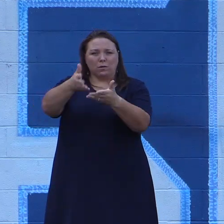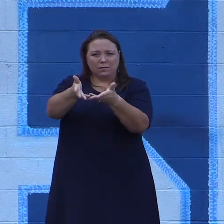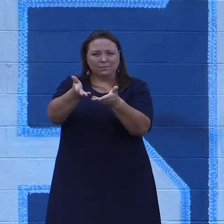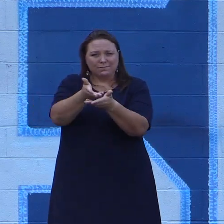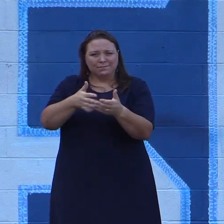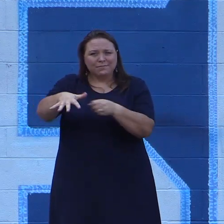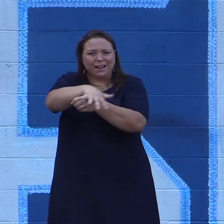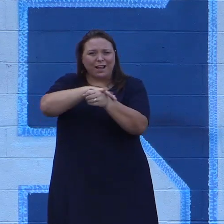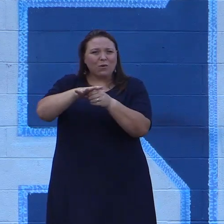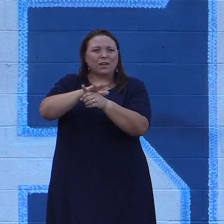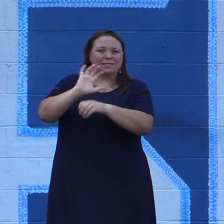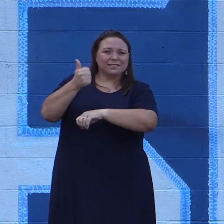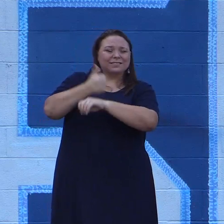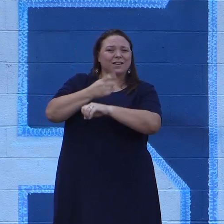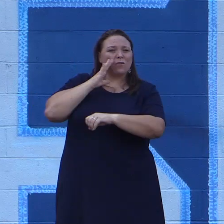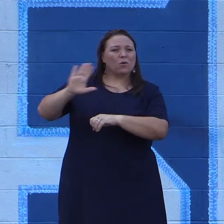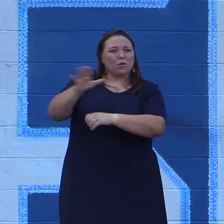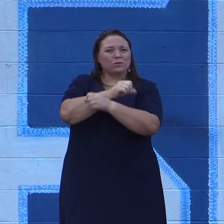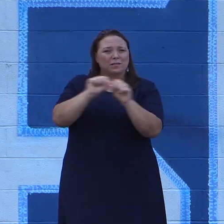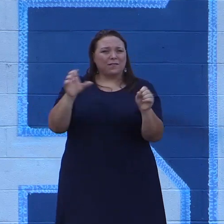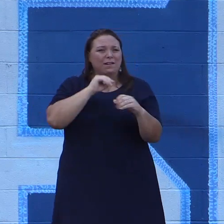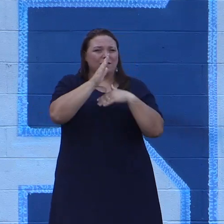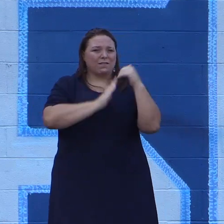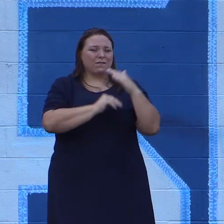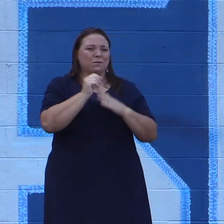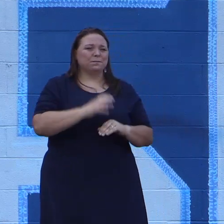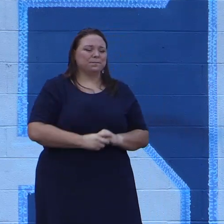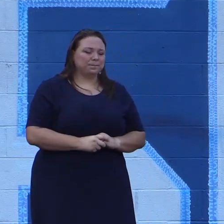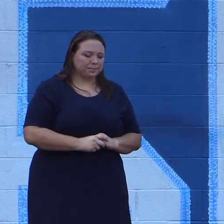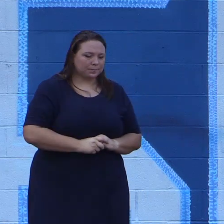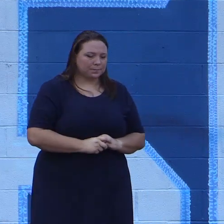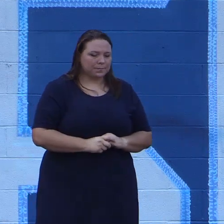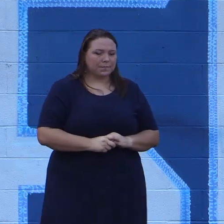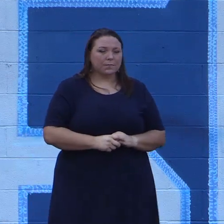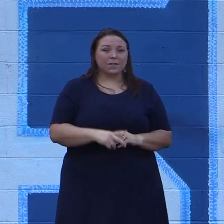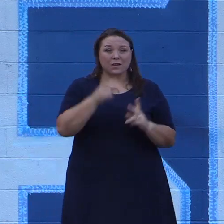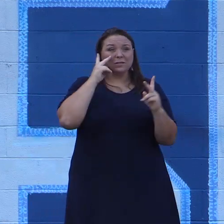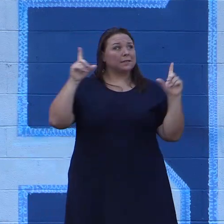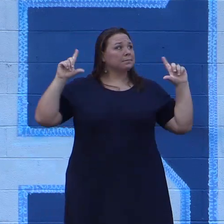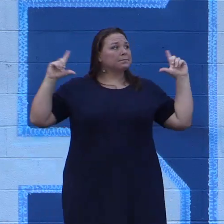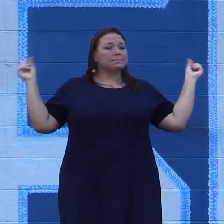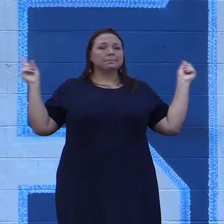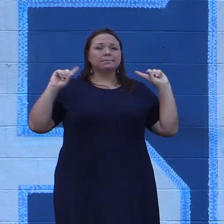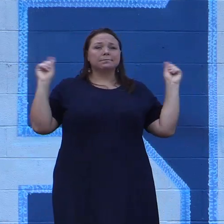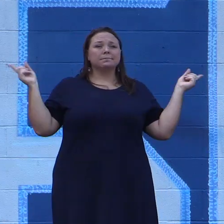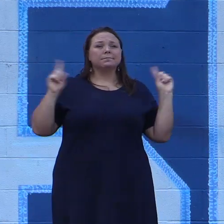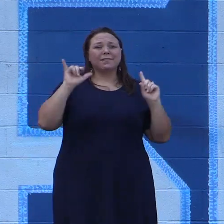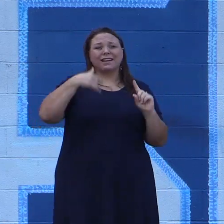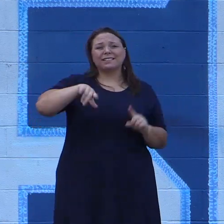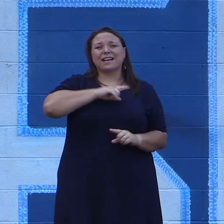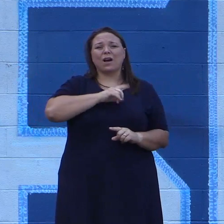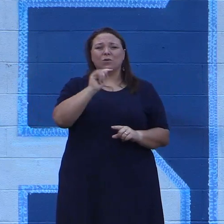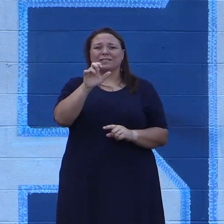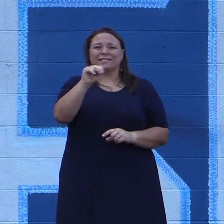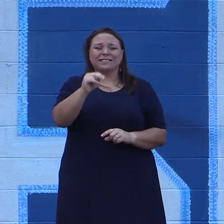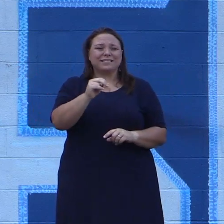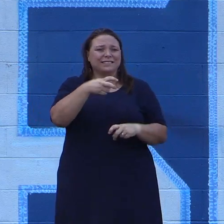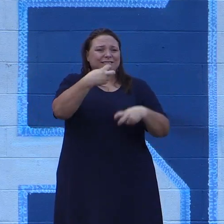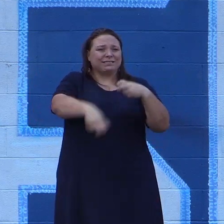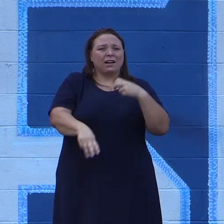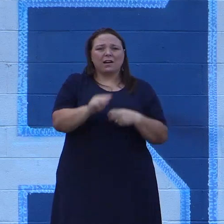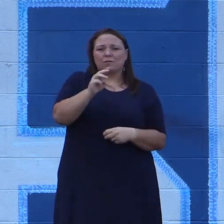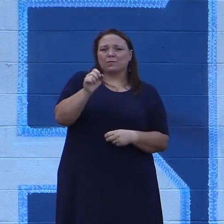put in place for their safety and comfort. What you see behind me here is our Tennessee Tough mural.